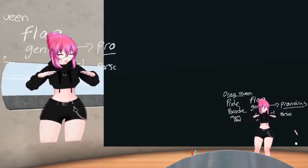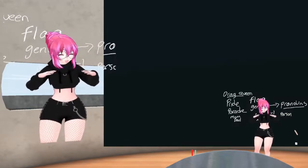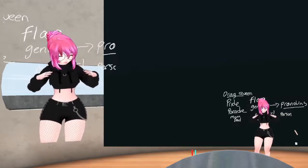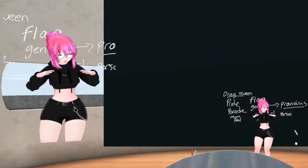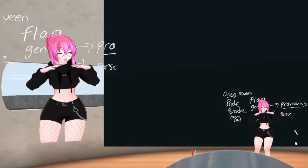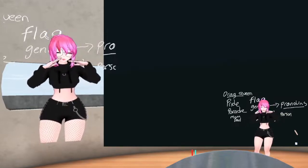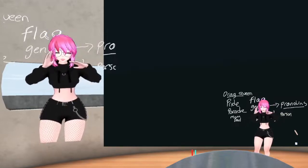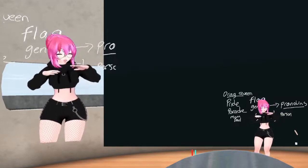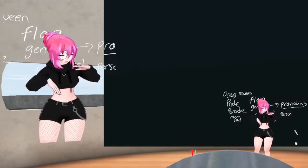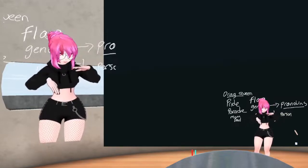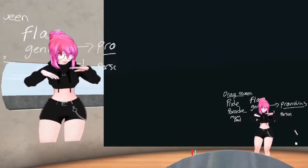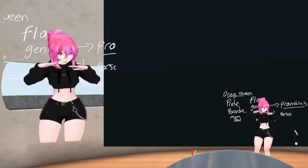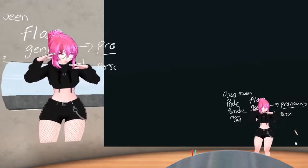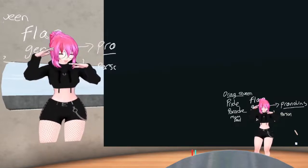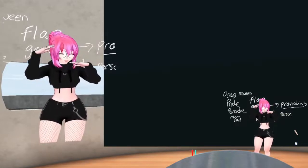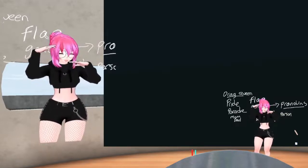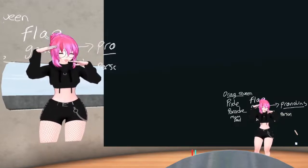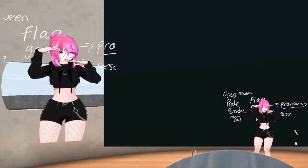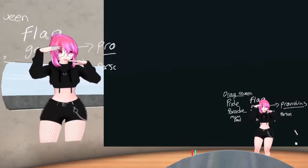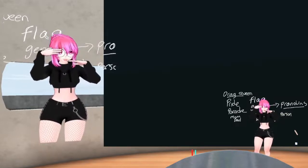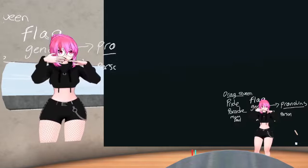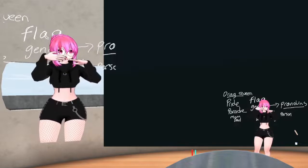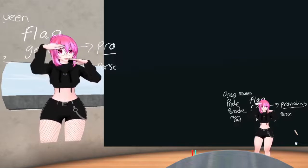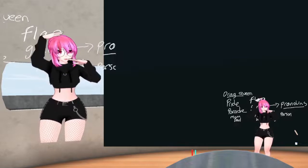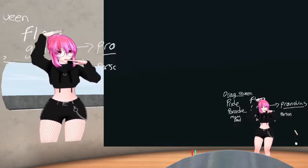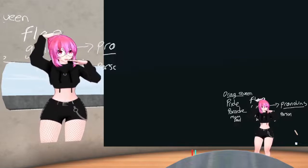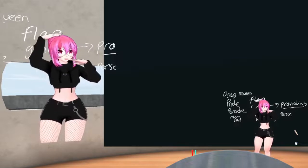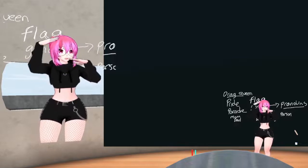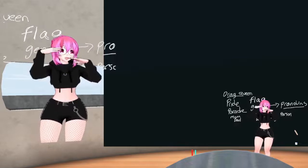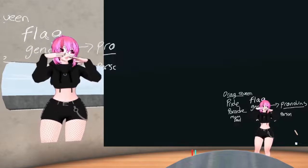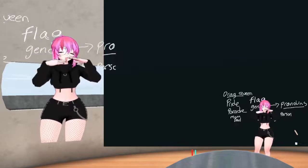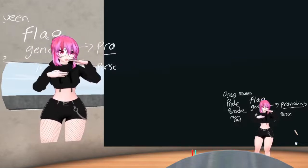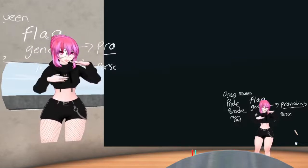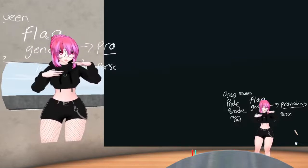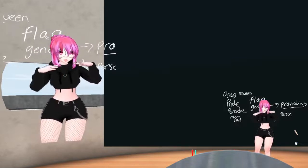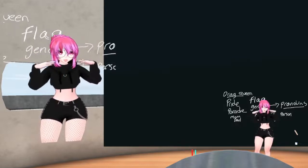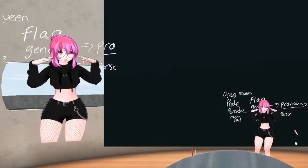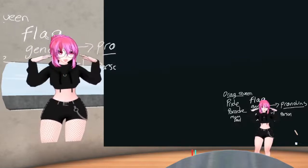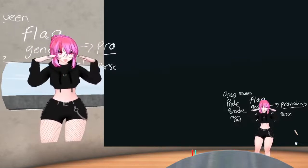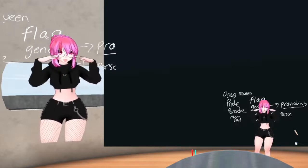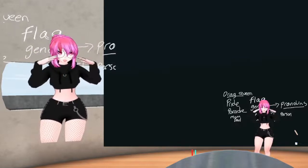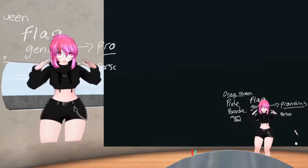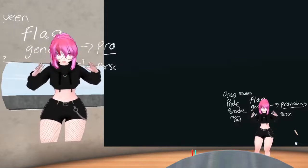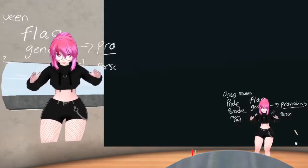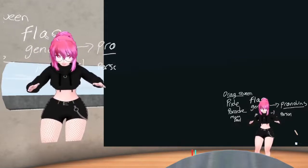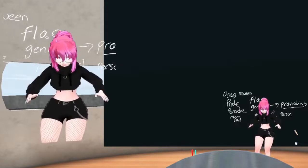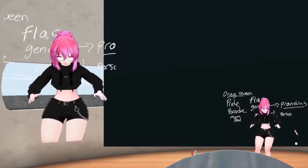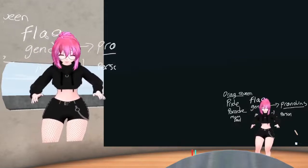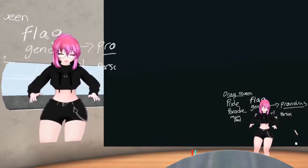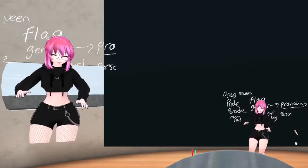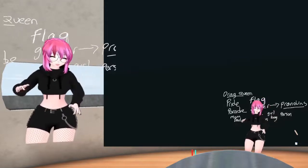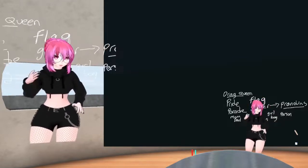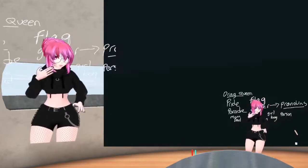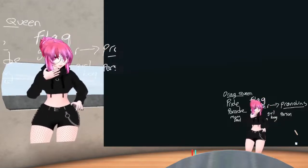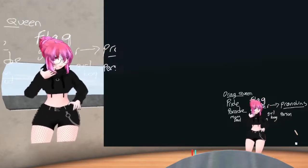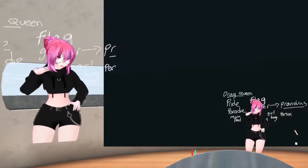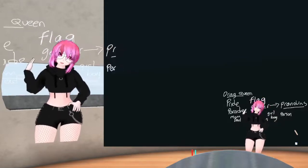guys were all like, what? Sorry, I was totally thinking of something else. Masculine, feminine, gender neutral. My bad.